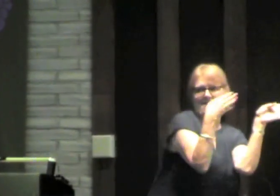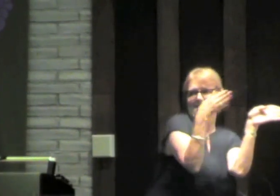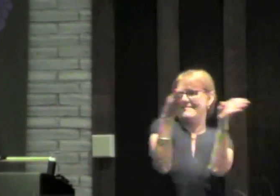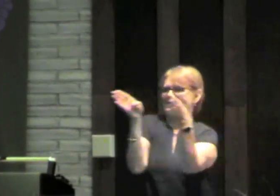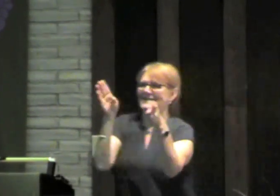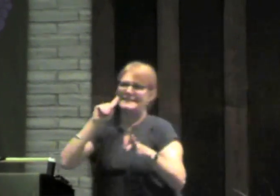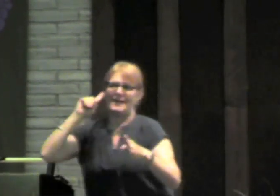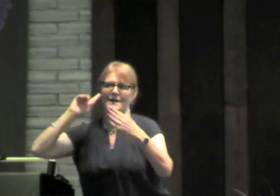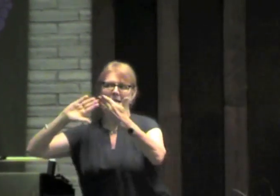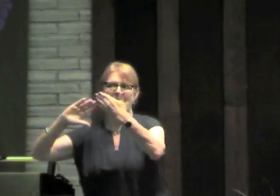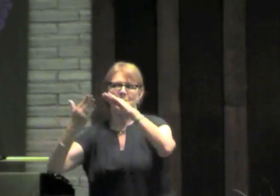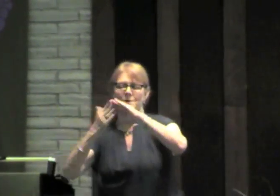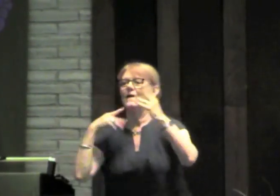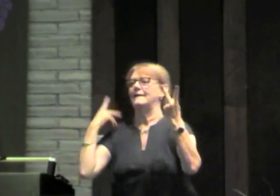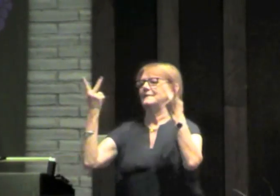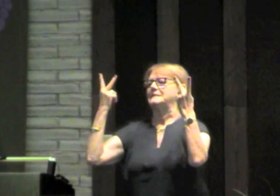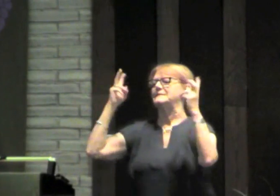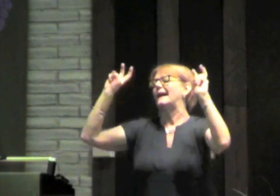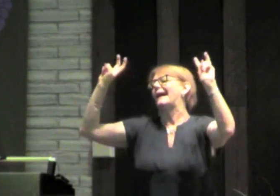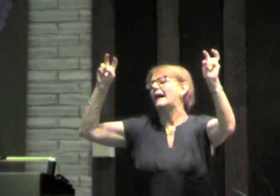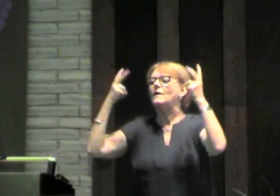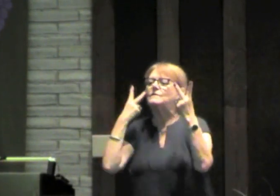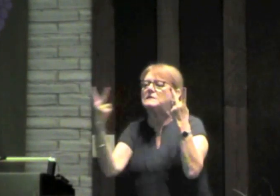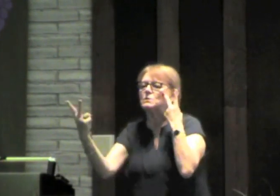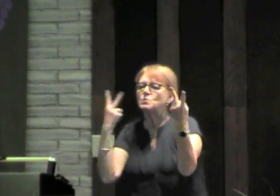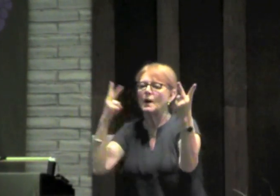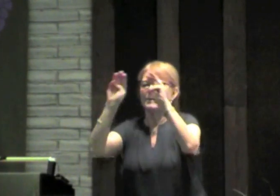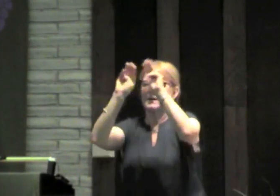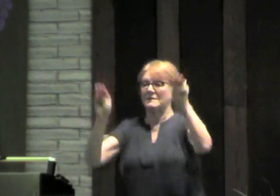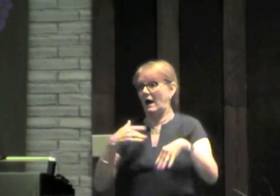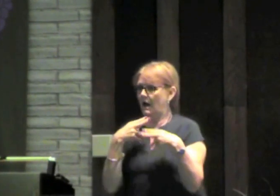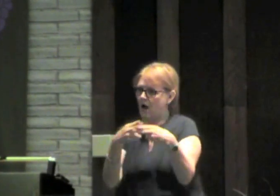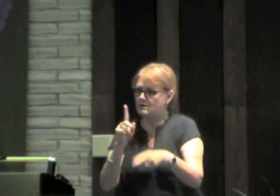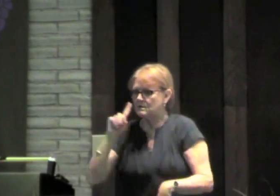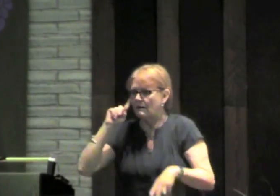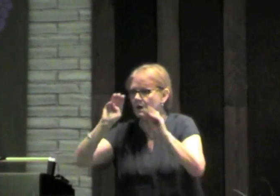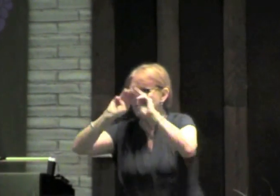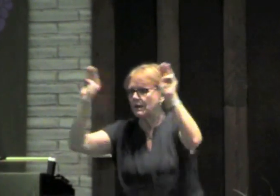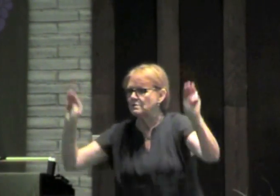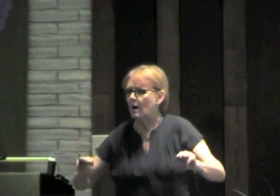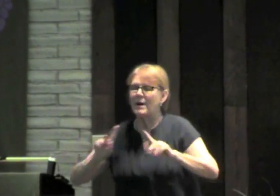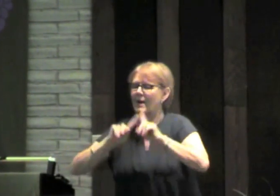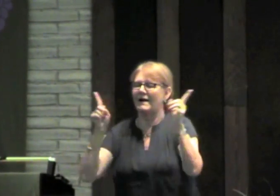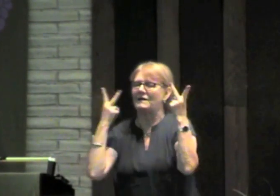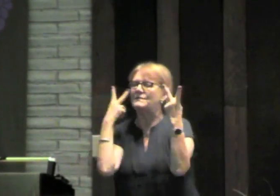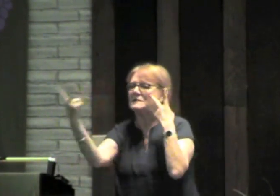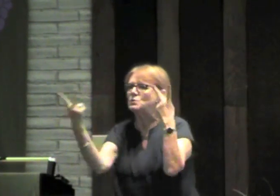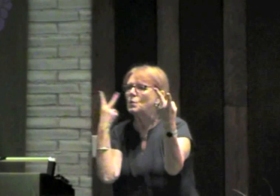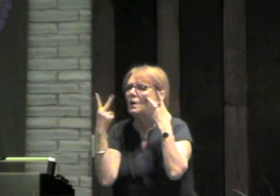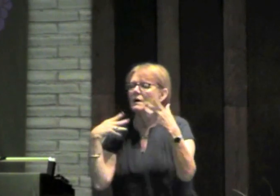Remember, Bible history was one of our big focuses that we wanted to look at. Well, now we are switching away